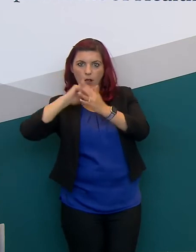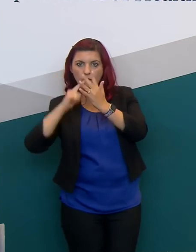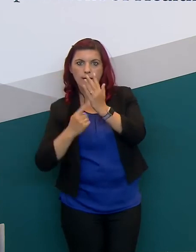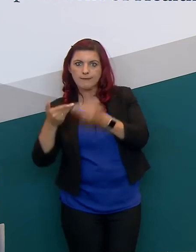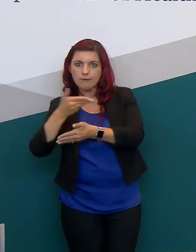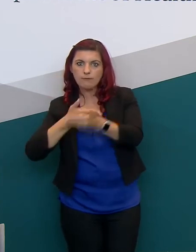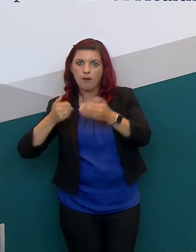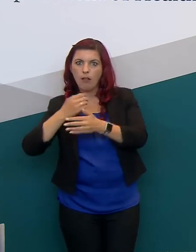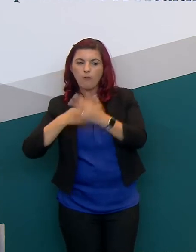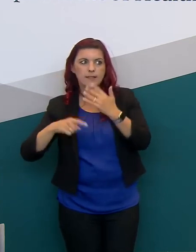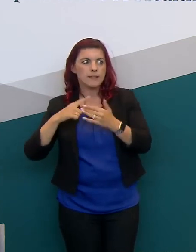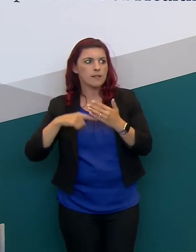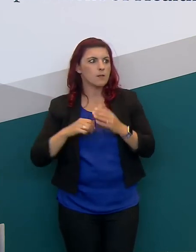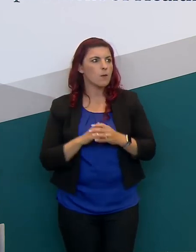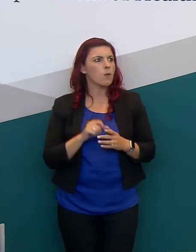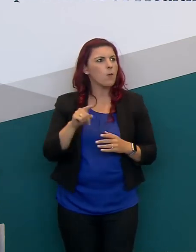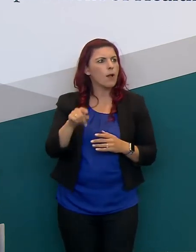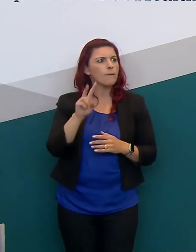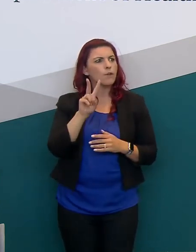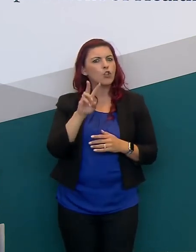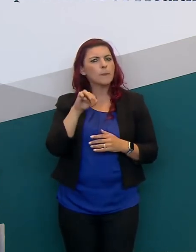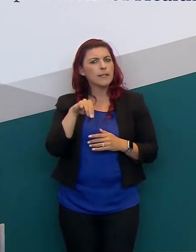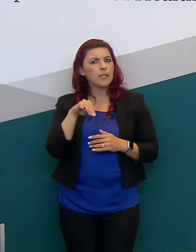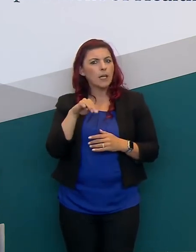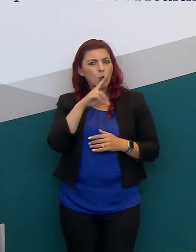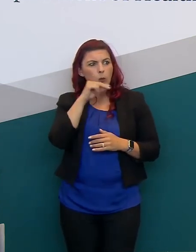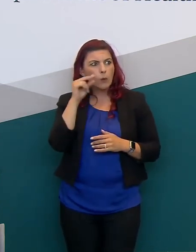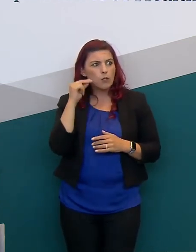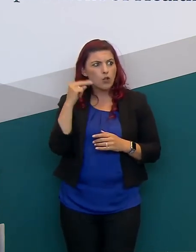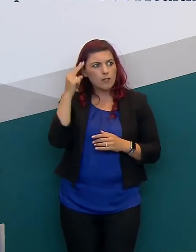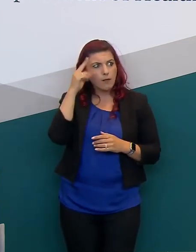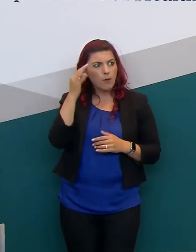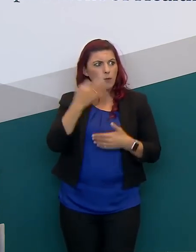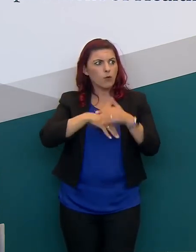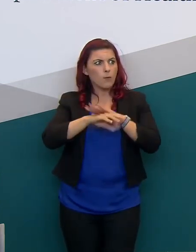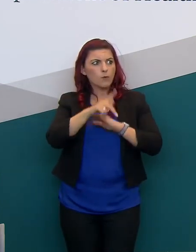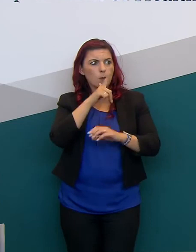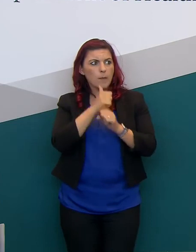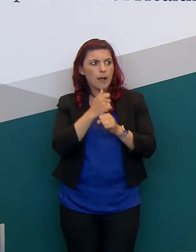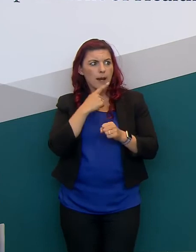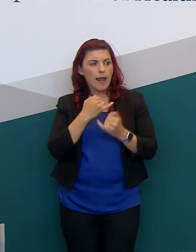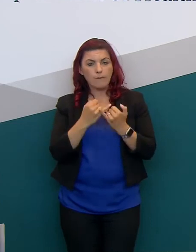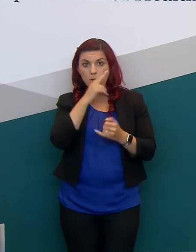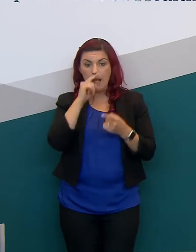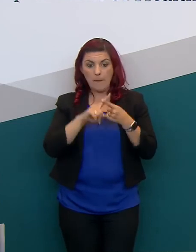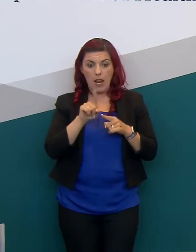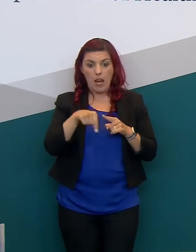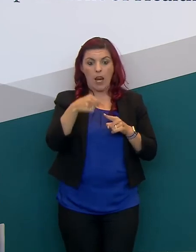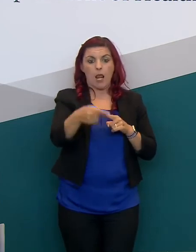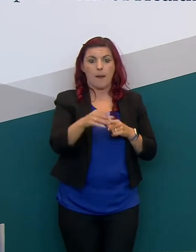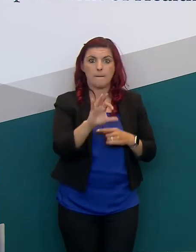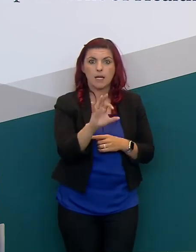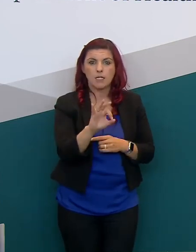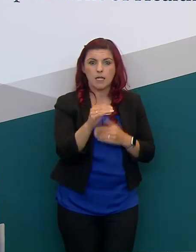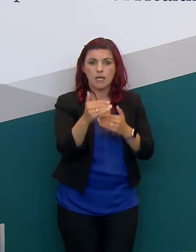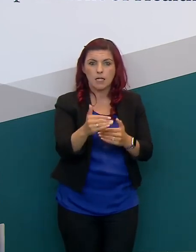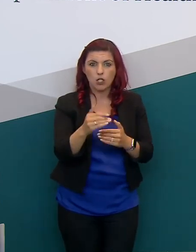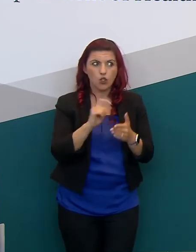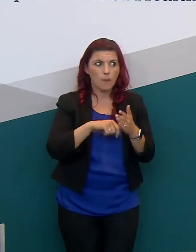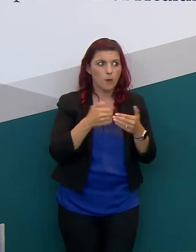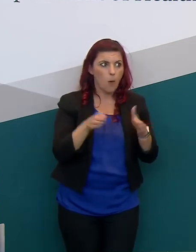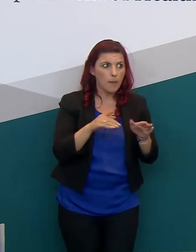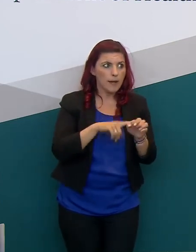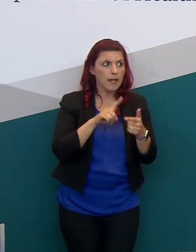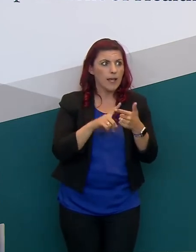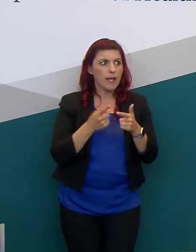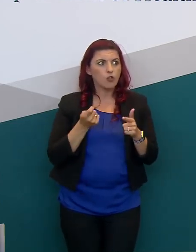terms of what Virgin Media News understands from the government, in terms of retailers opening out phase 2 next Monday, in terms of the travel restriction of